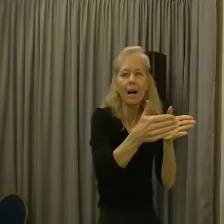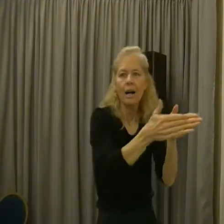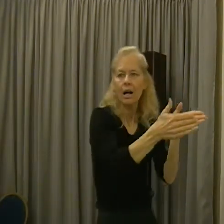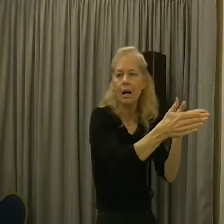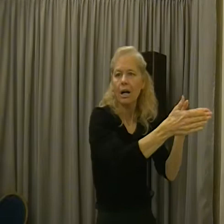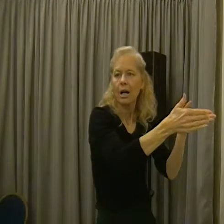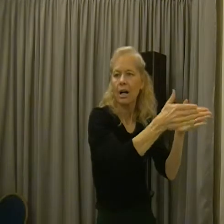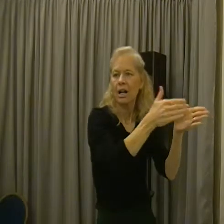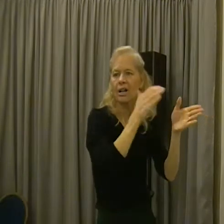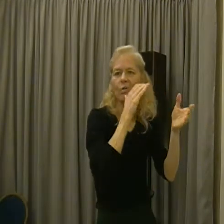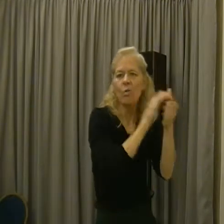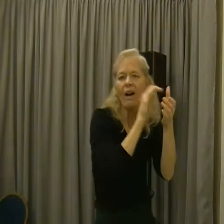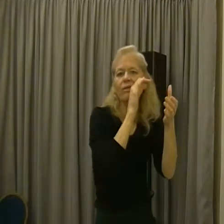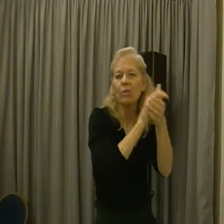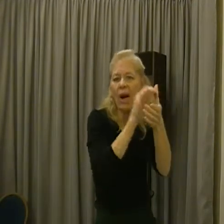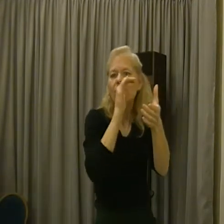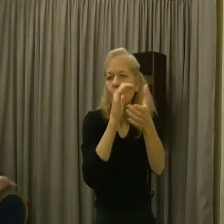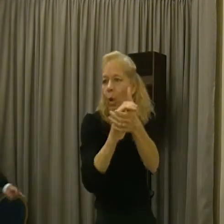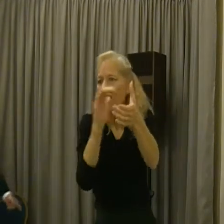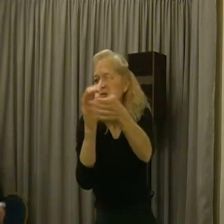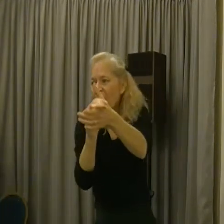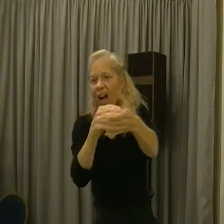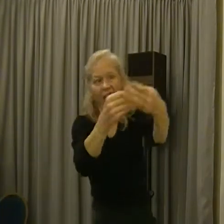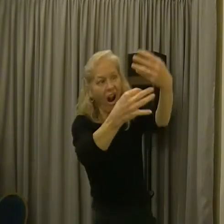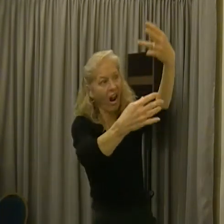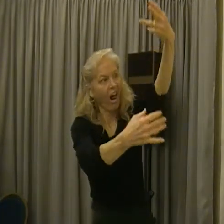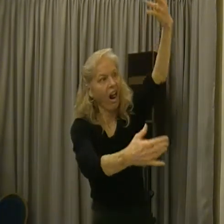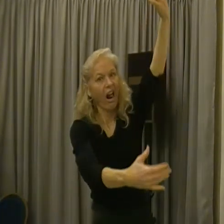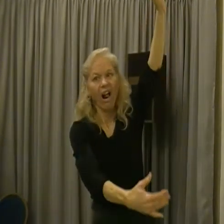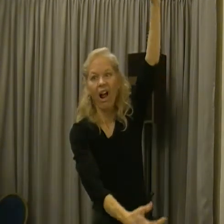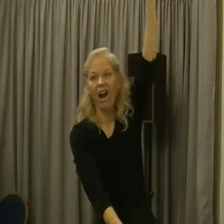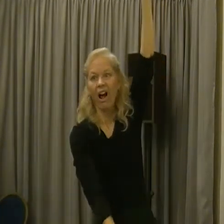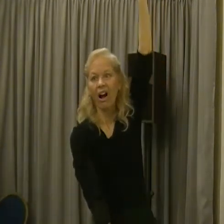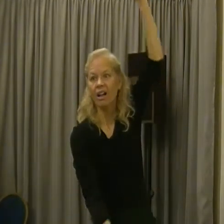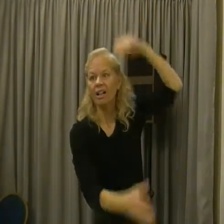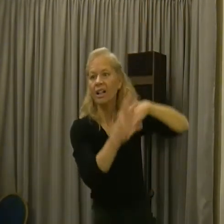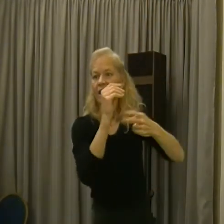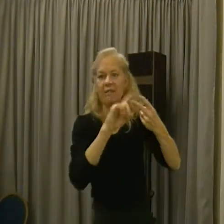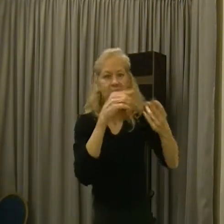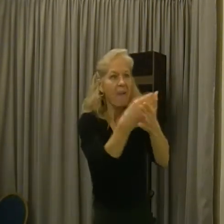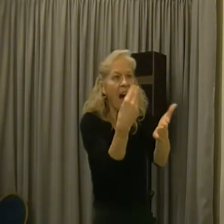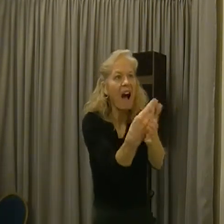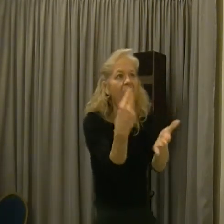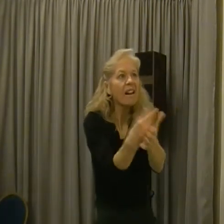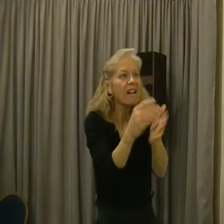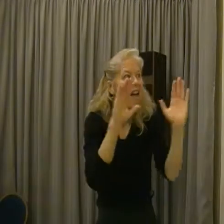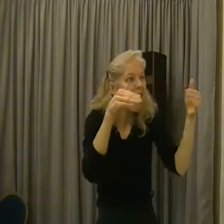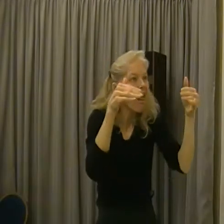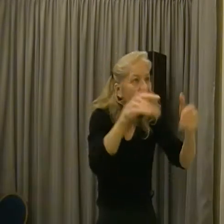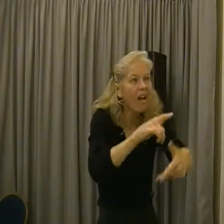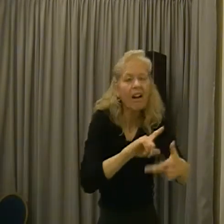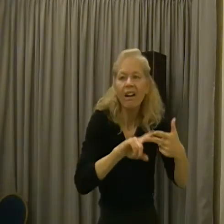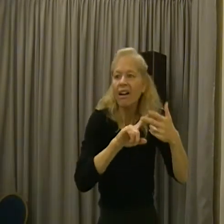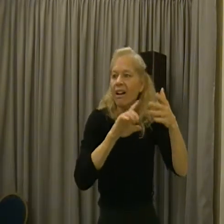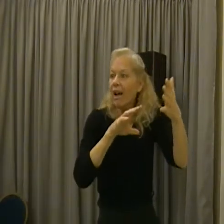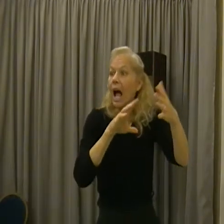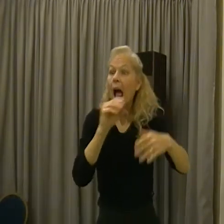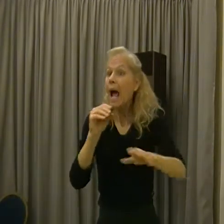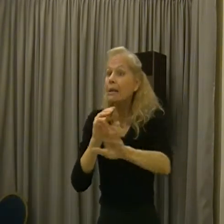that woman and had all these concubines and all this. And what did he do? He invited them into Jerusalem and married them and made temples for all their false